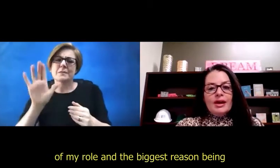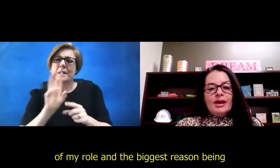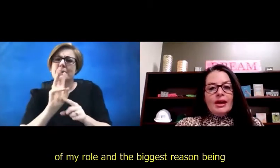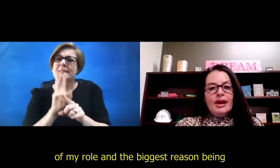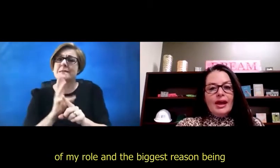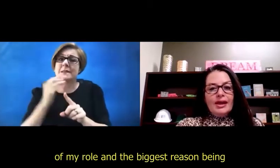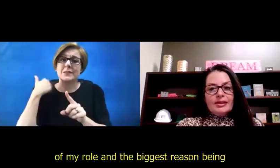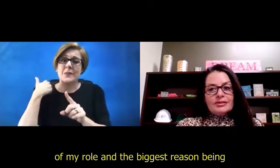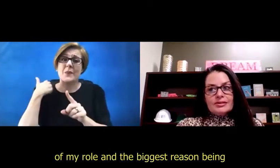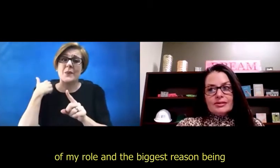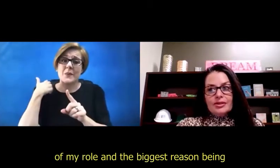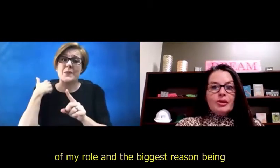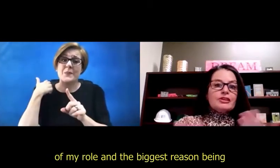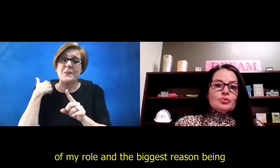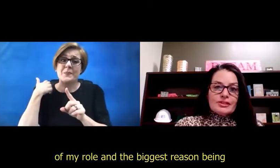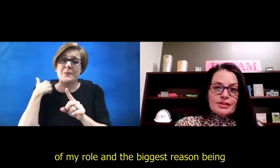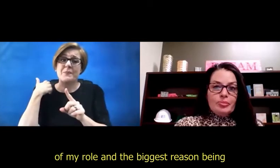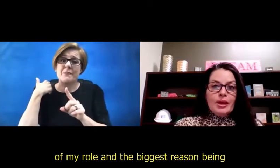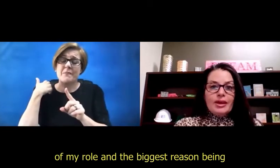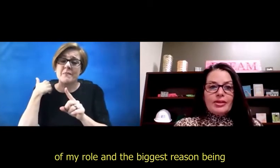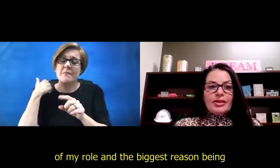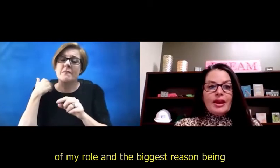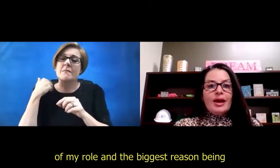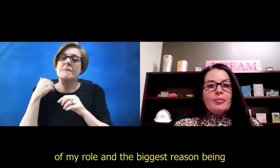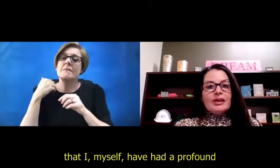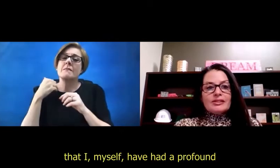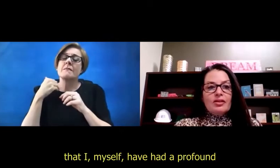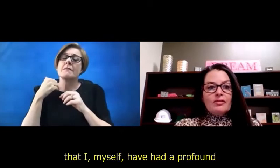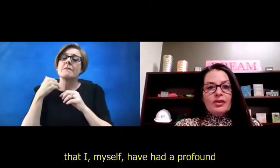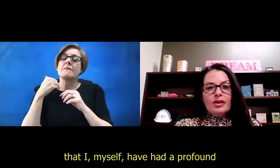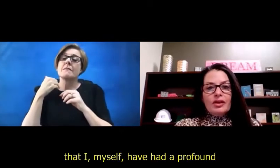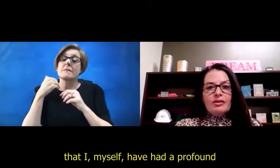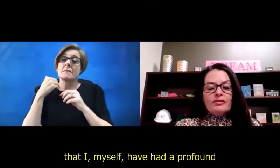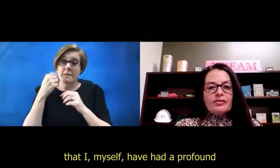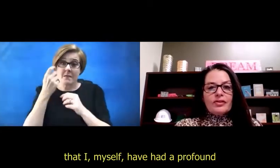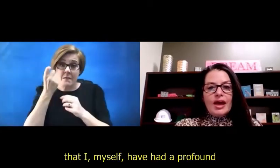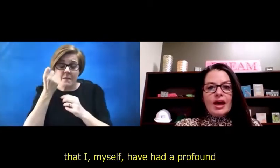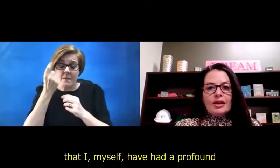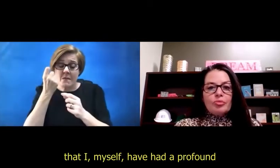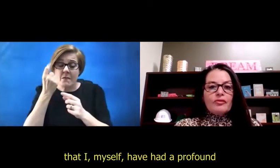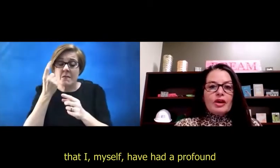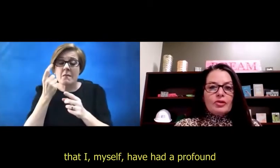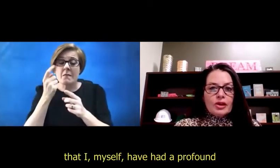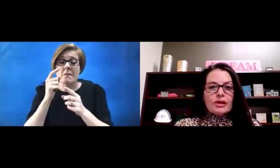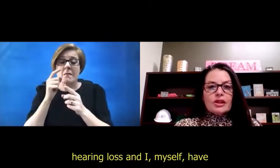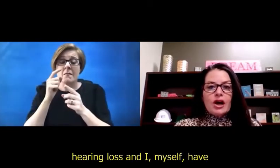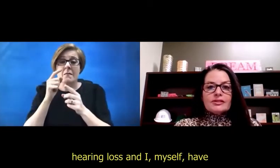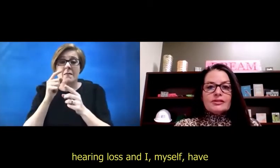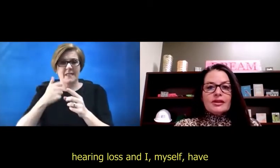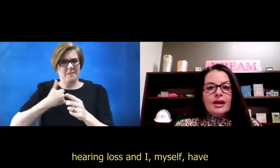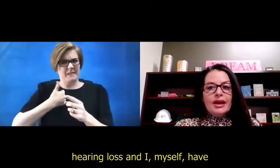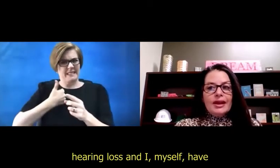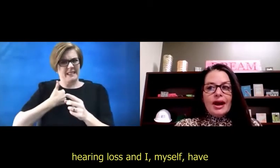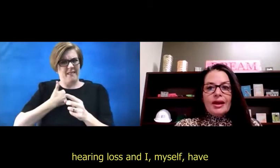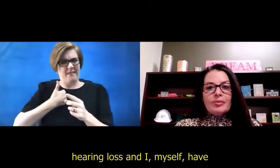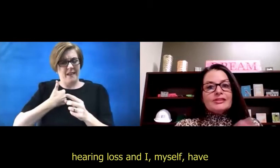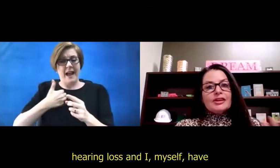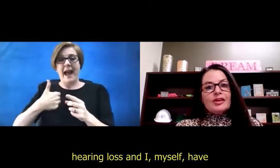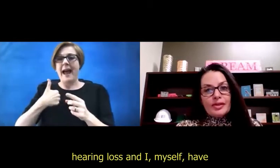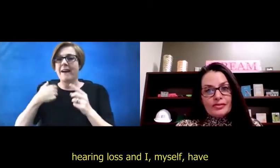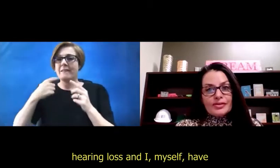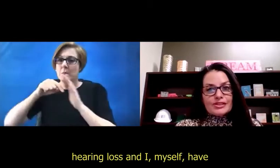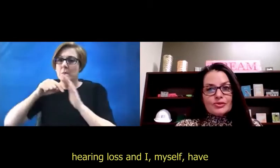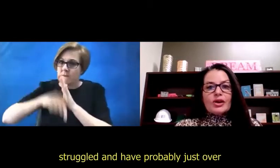role. And the biggest reason being that I myself have had a profound hearing loss, and